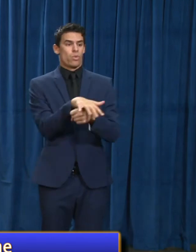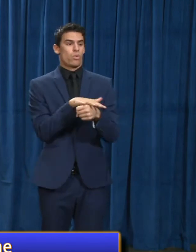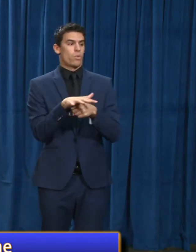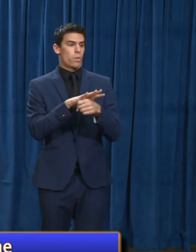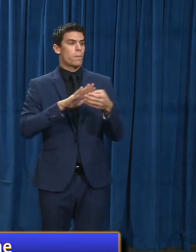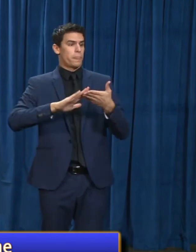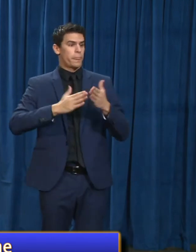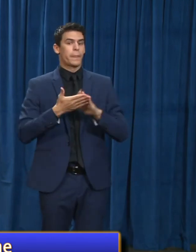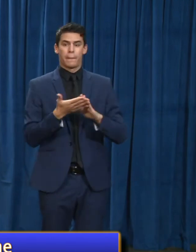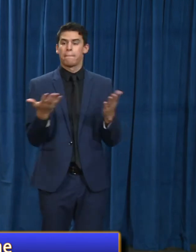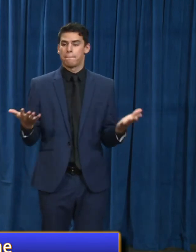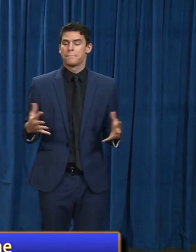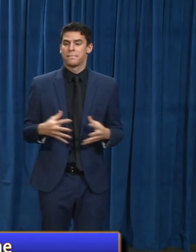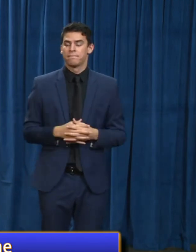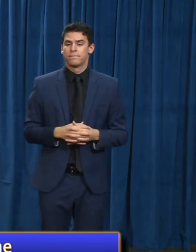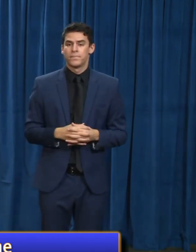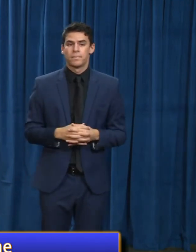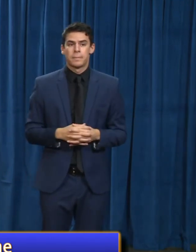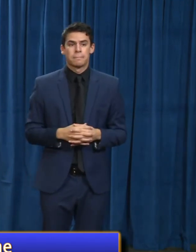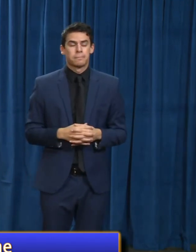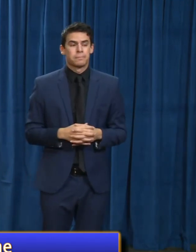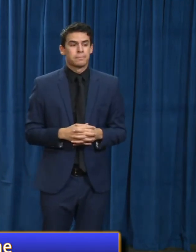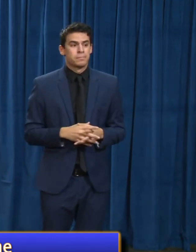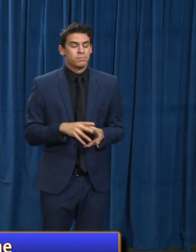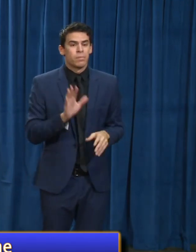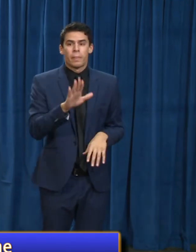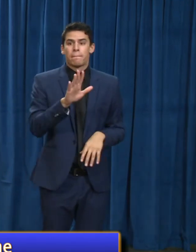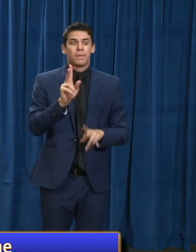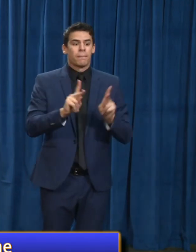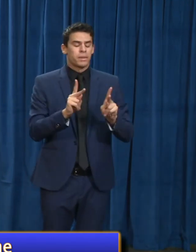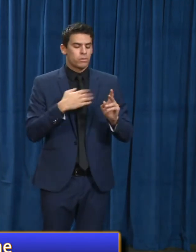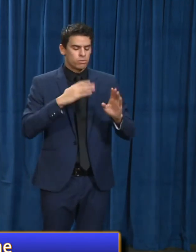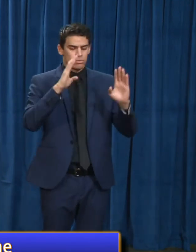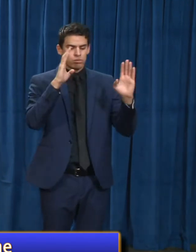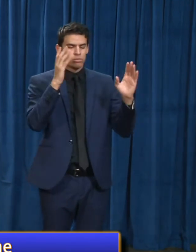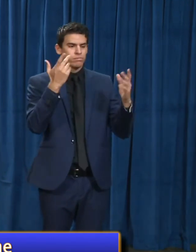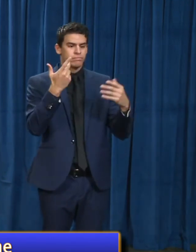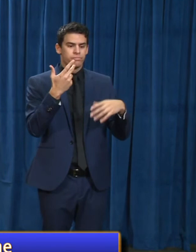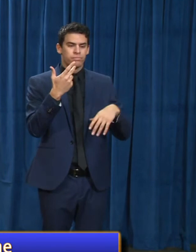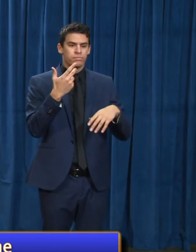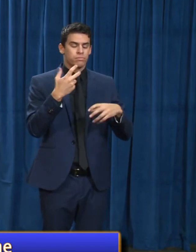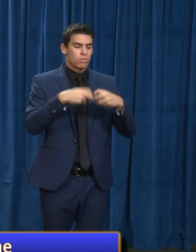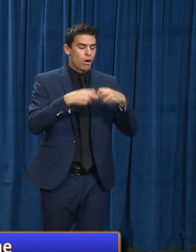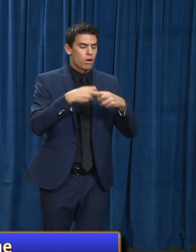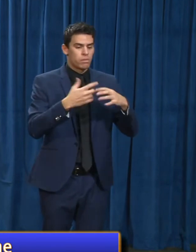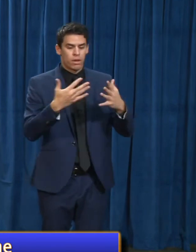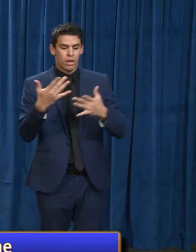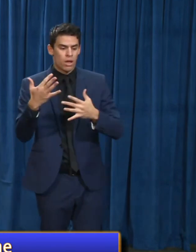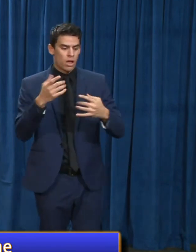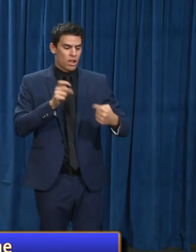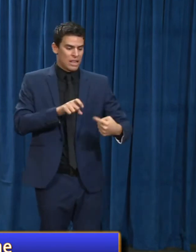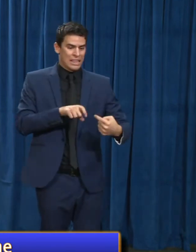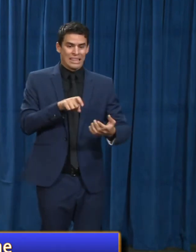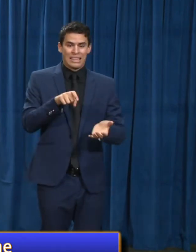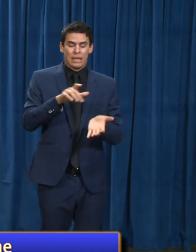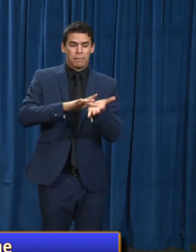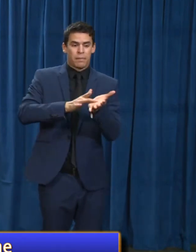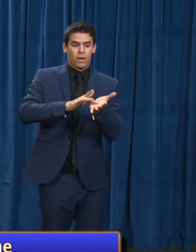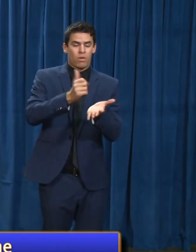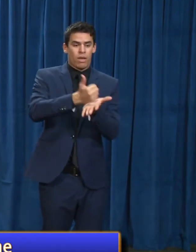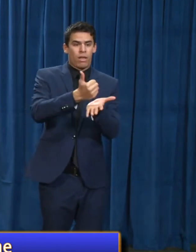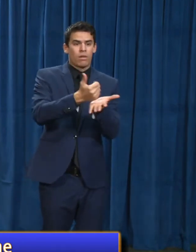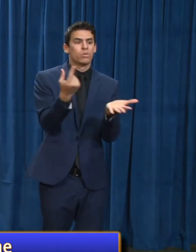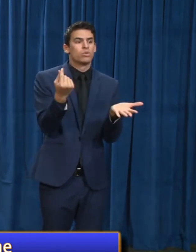communities. When people are in trouble and they need medical assistance, what do? They dial 911. They seek